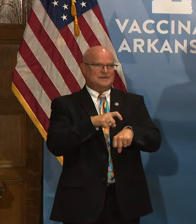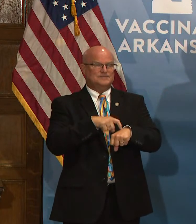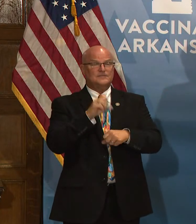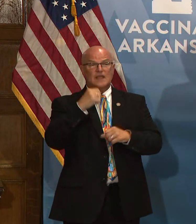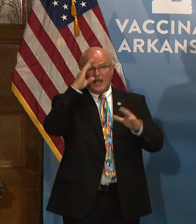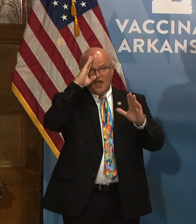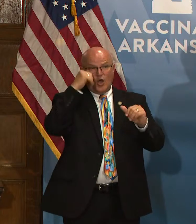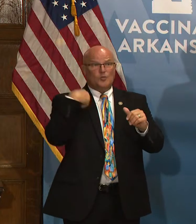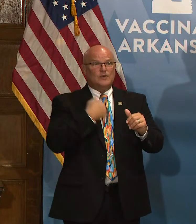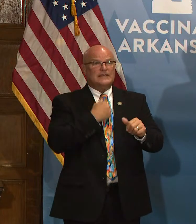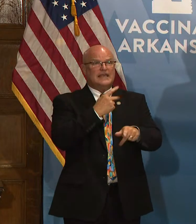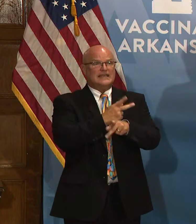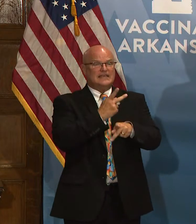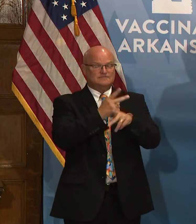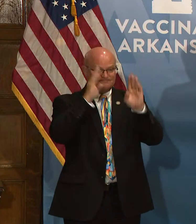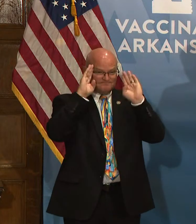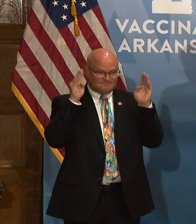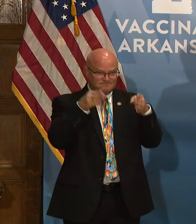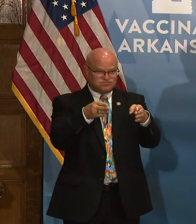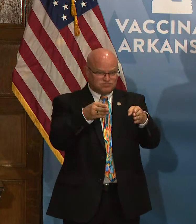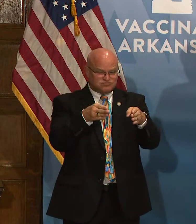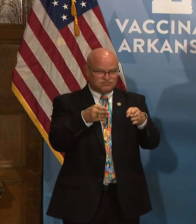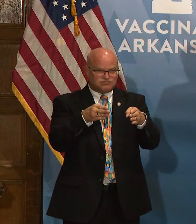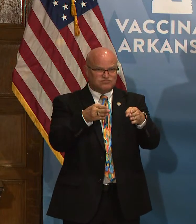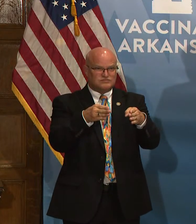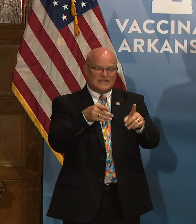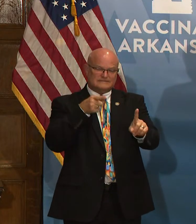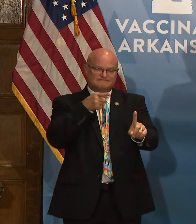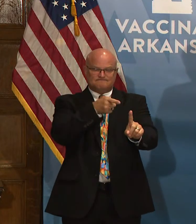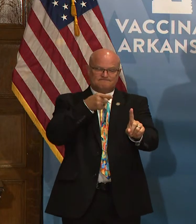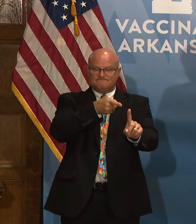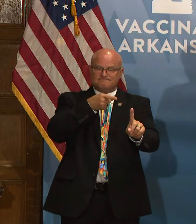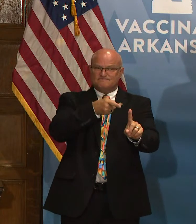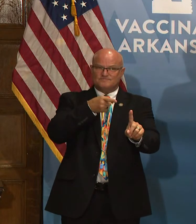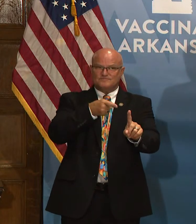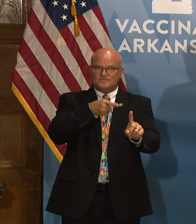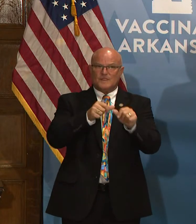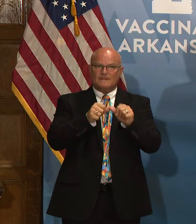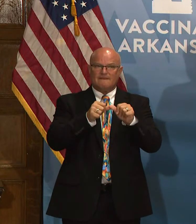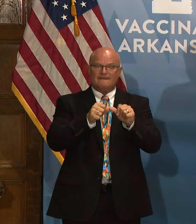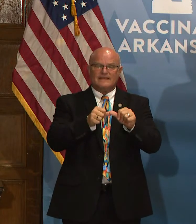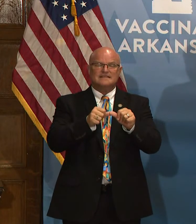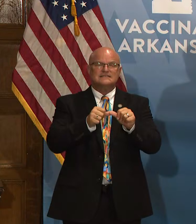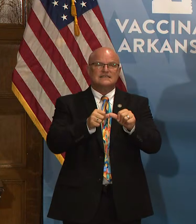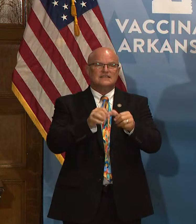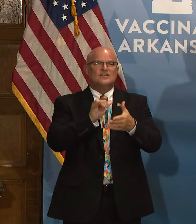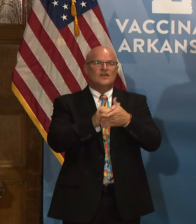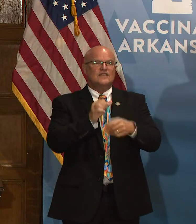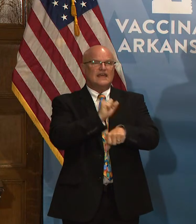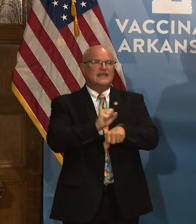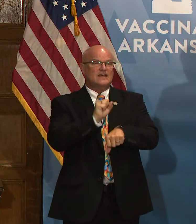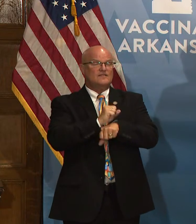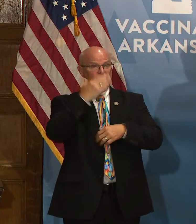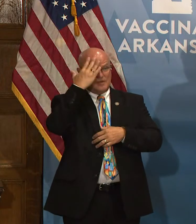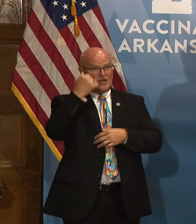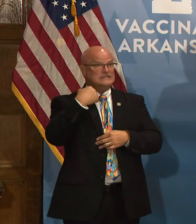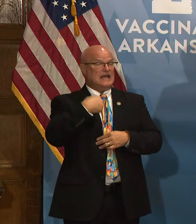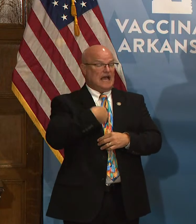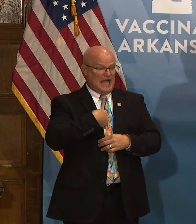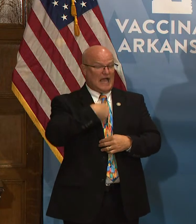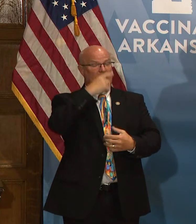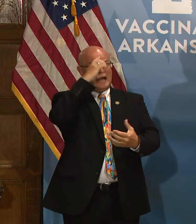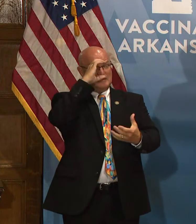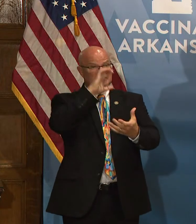so I hope that we can keep the focus on that. I'm going to do everything I can to continue that effort, because I do believe